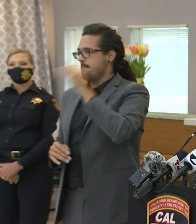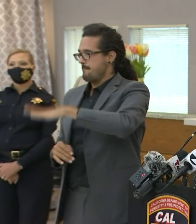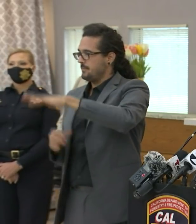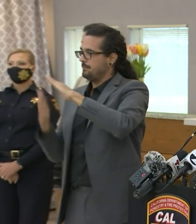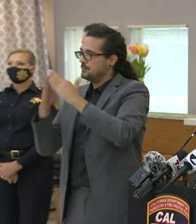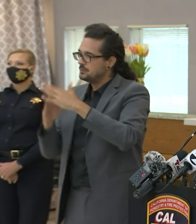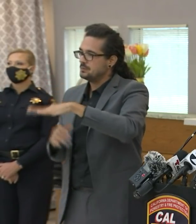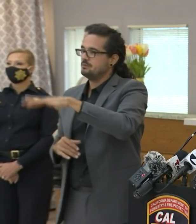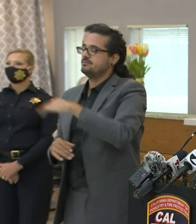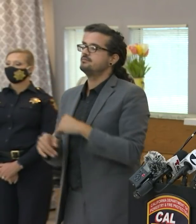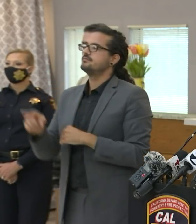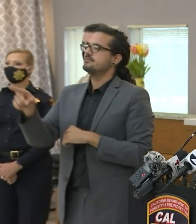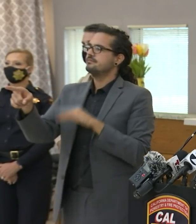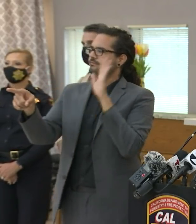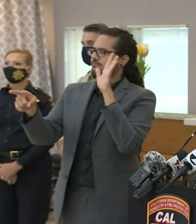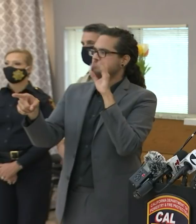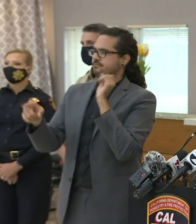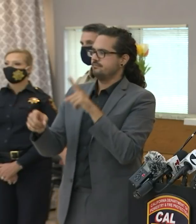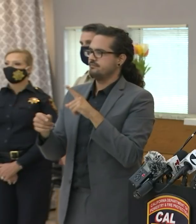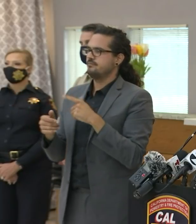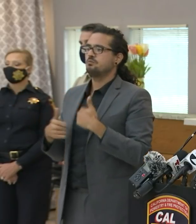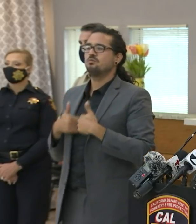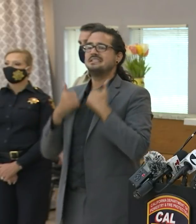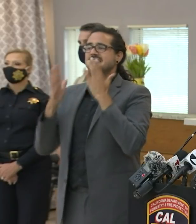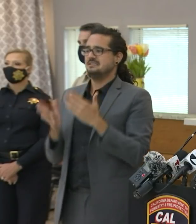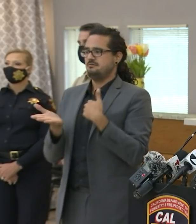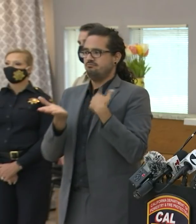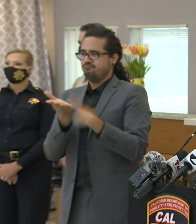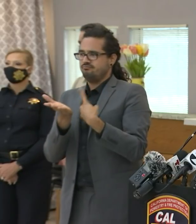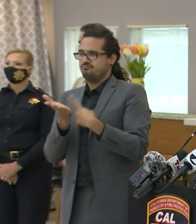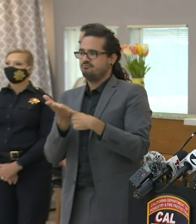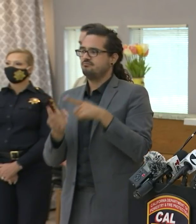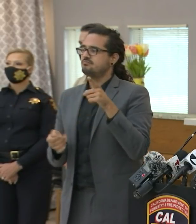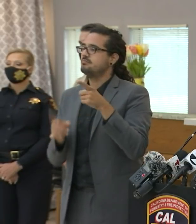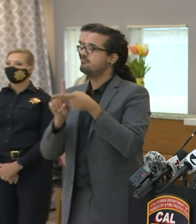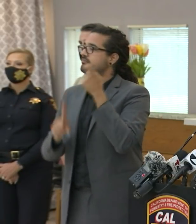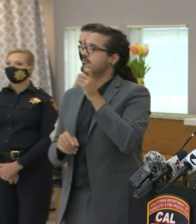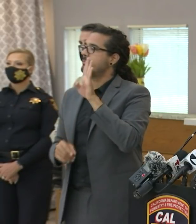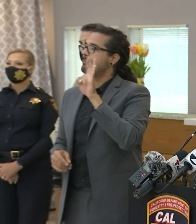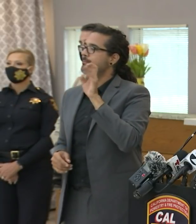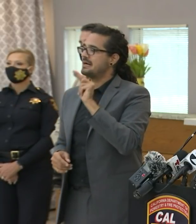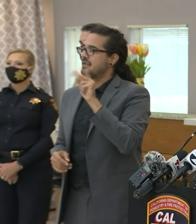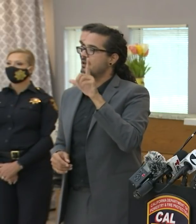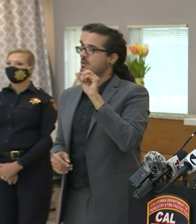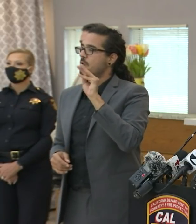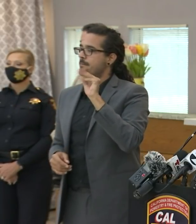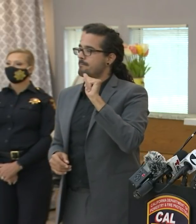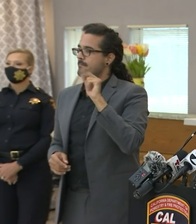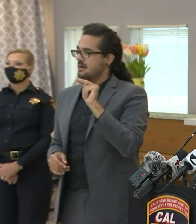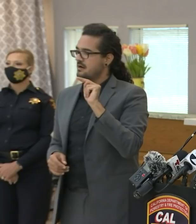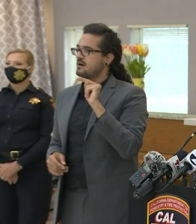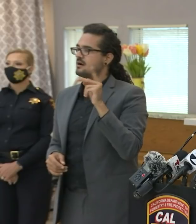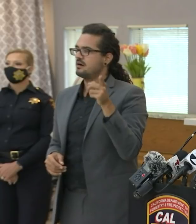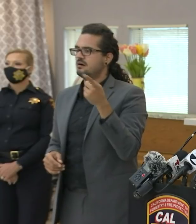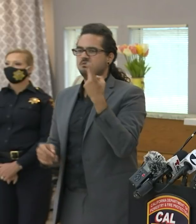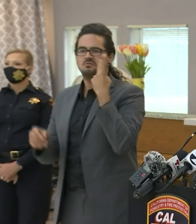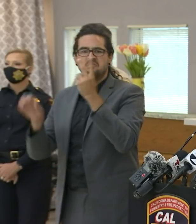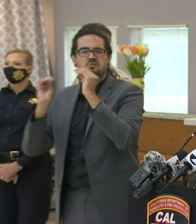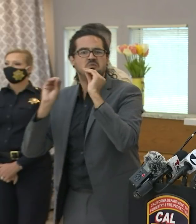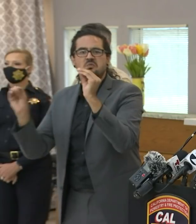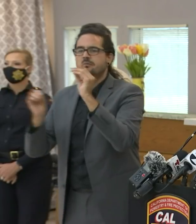in Ben Lomond who said that they only saw the volunteer firefighters. They never saw any CAL FIRE crews out there. Were you guys there in